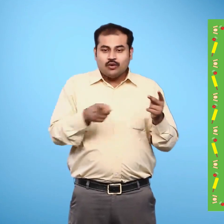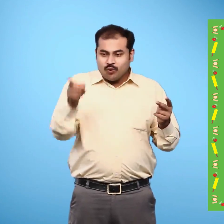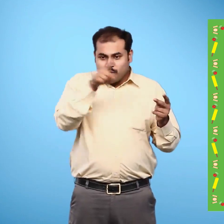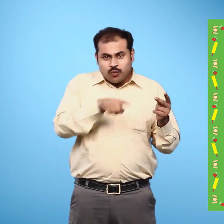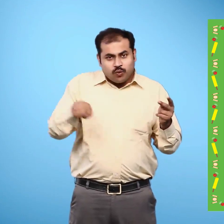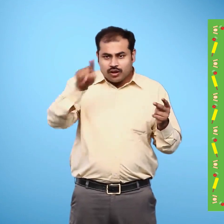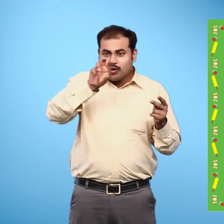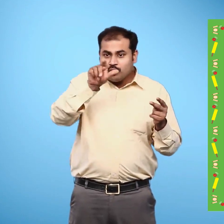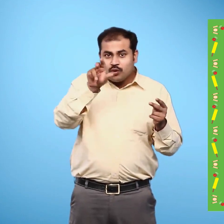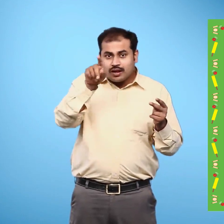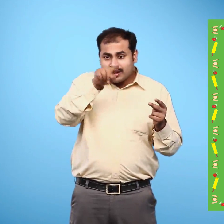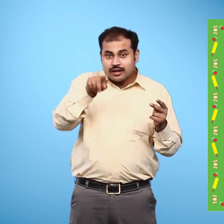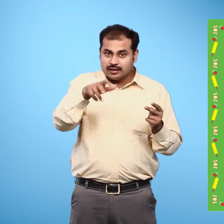and one round.